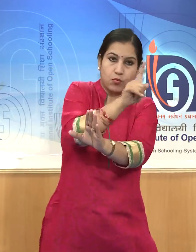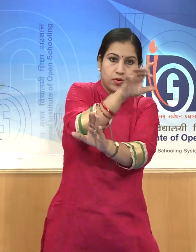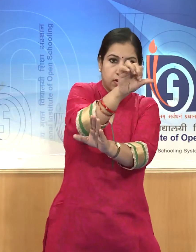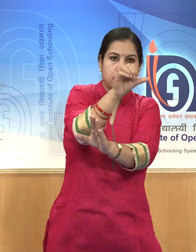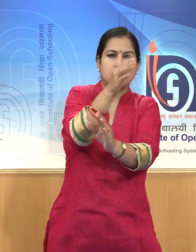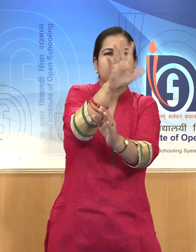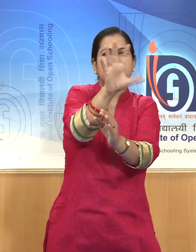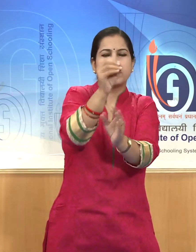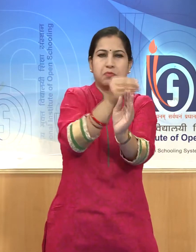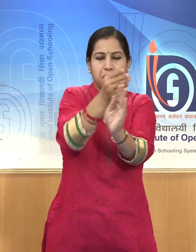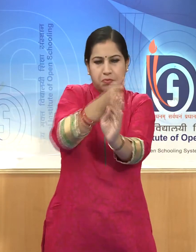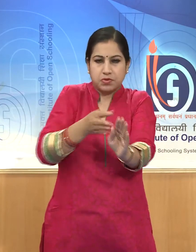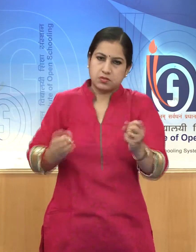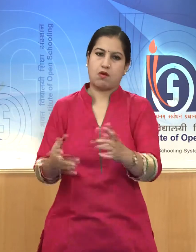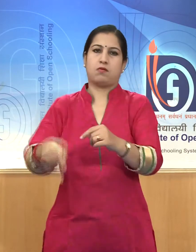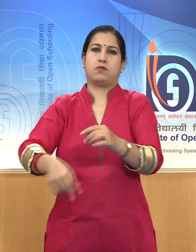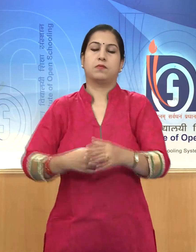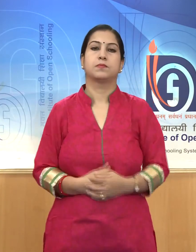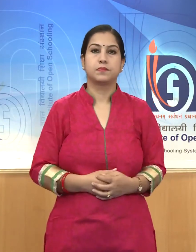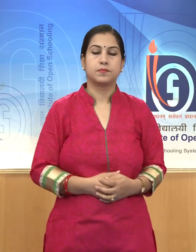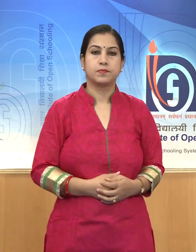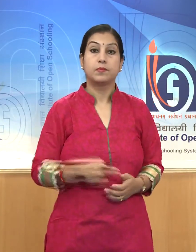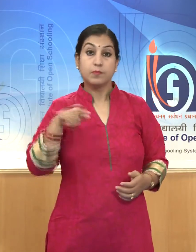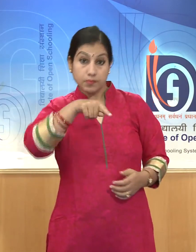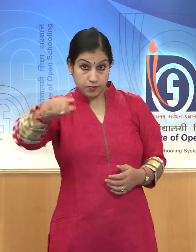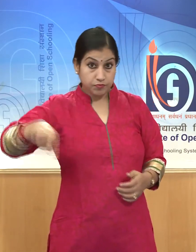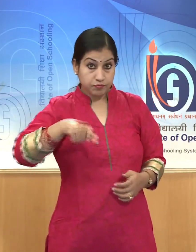For subjects, they found their